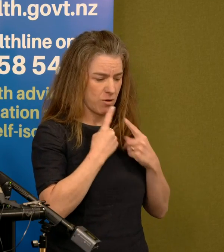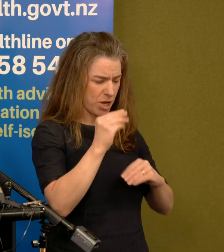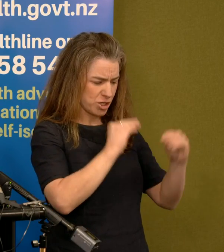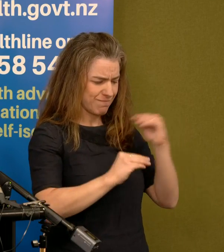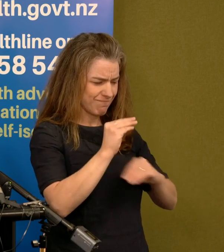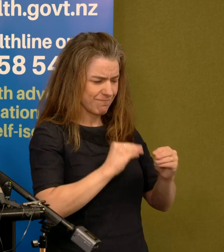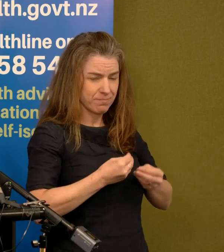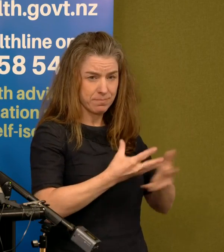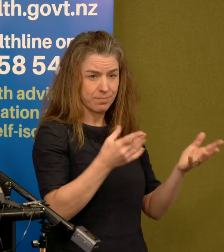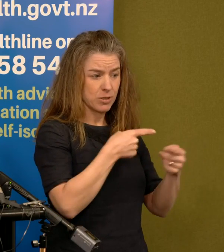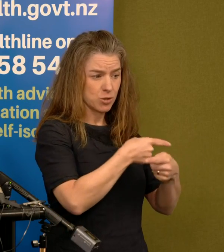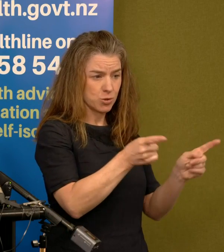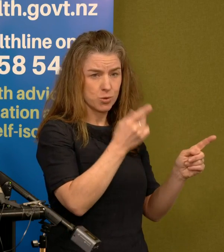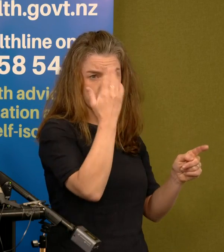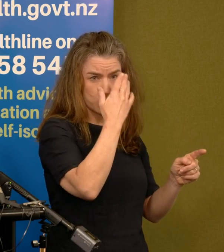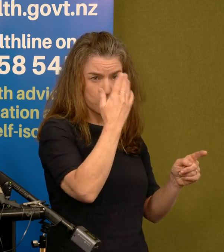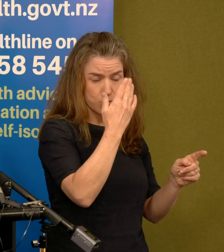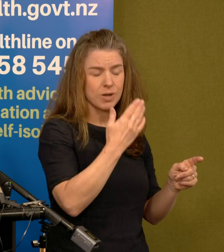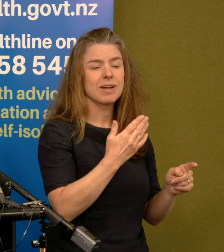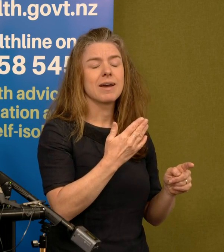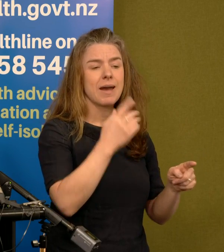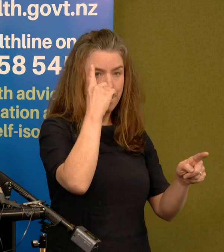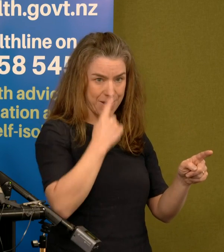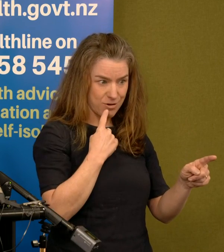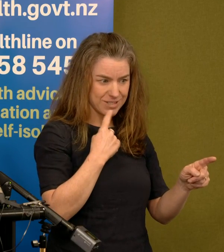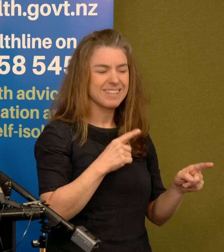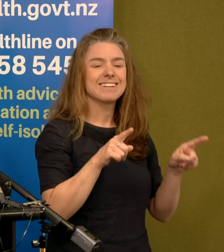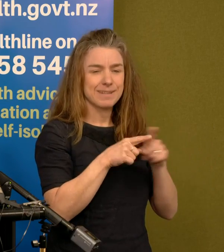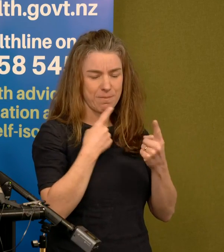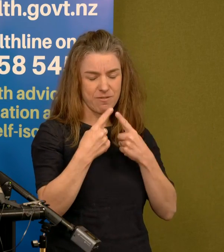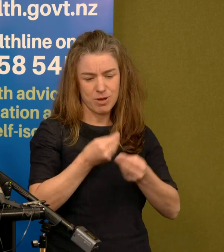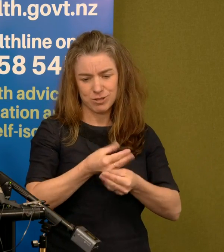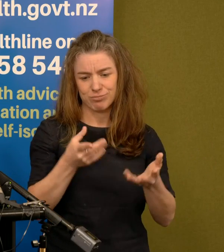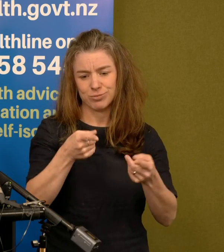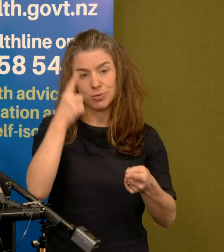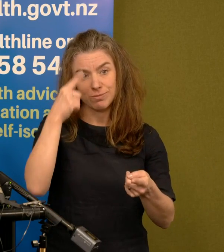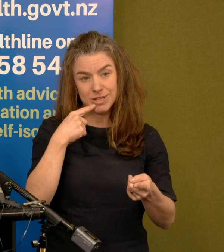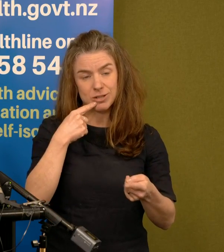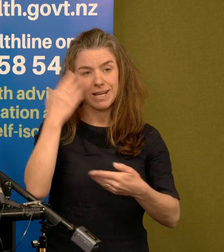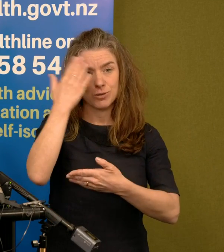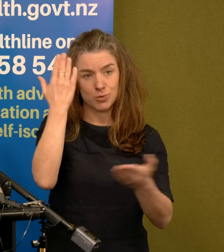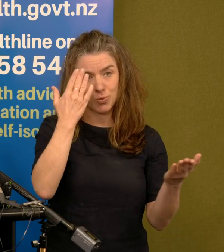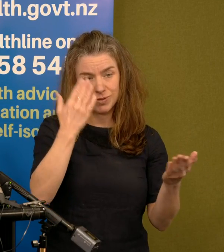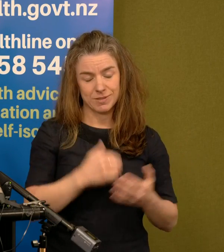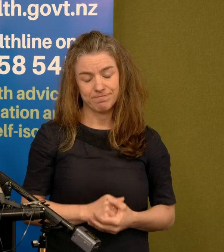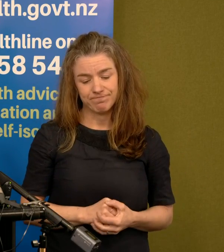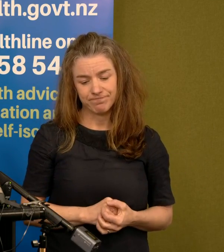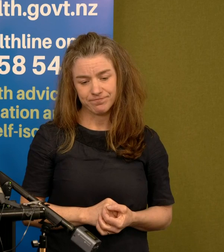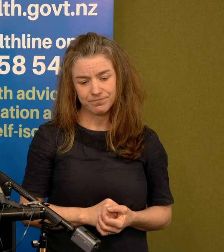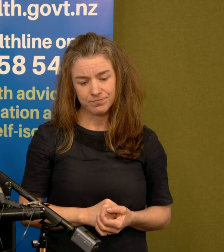through to parents and to schools today. We will continue to ensure